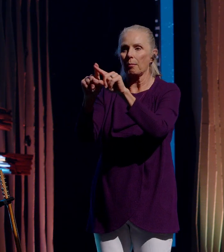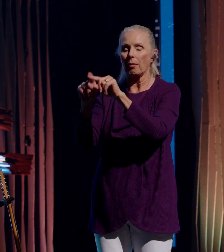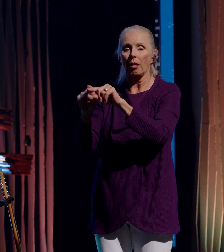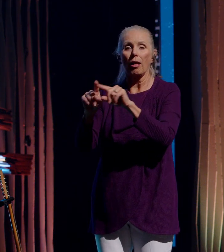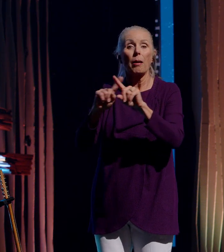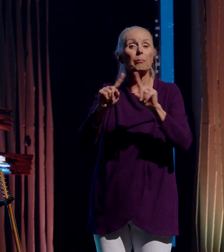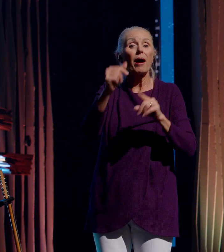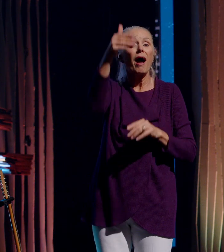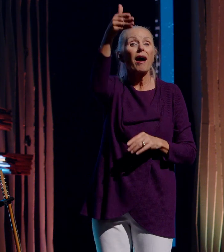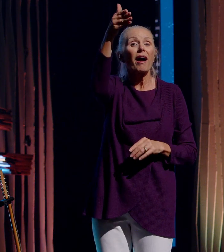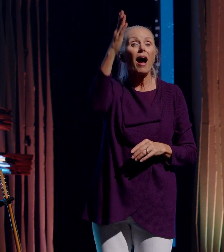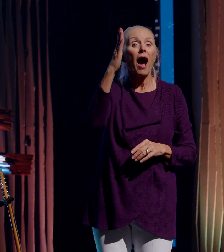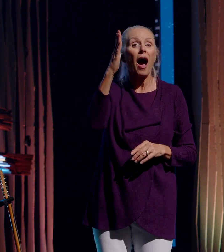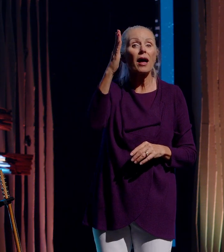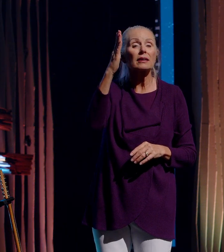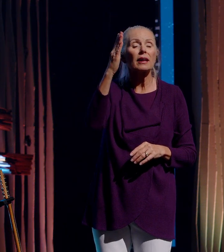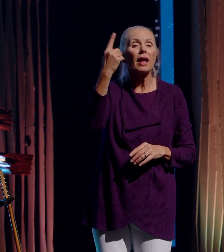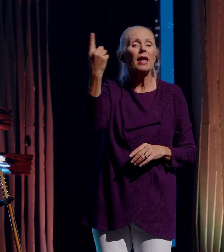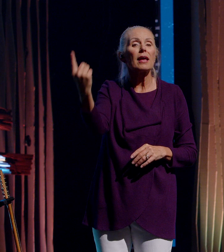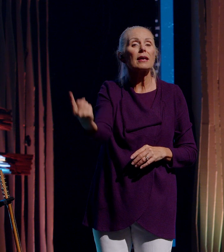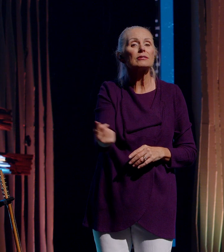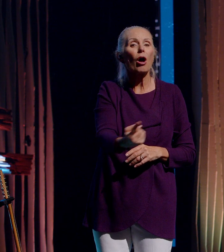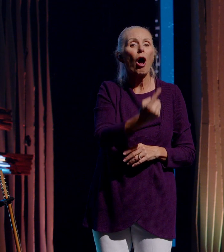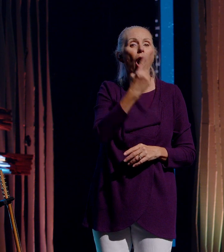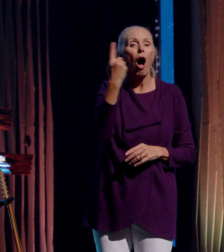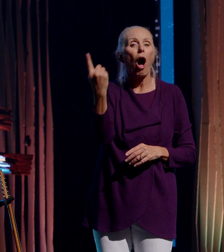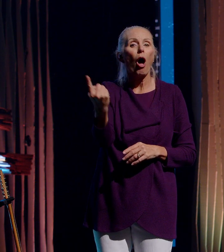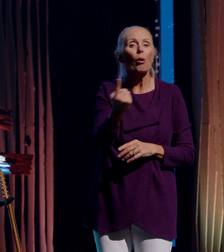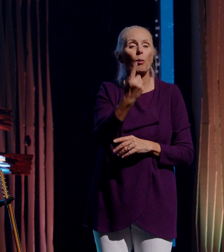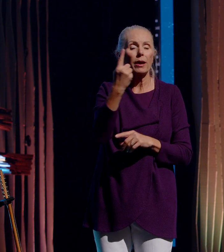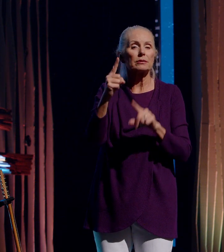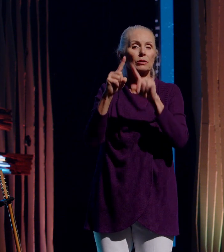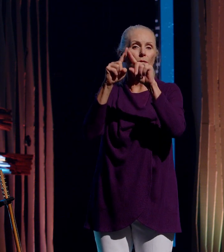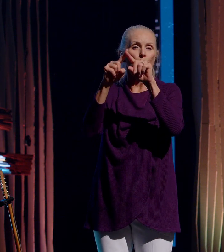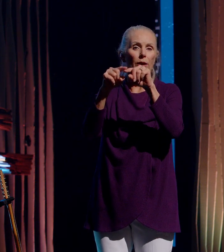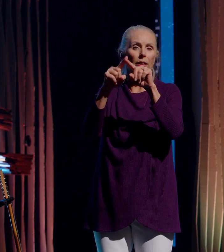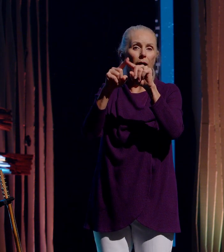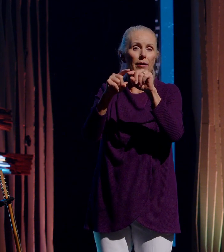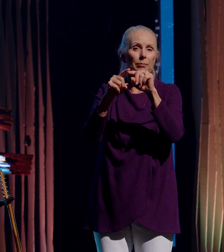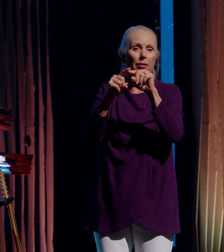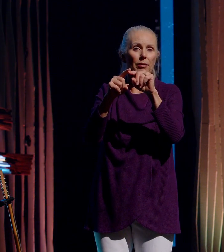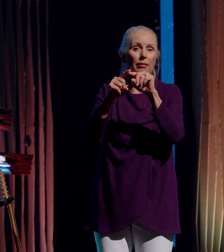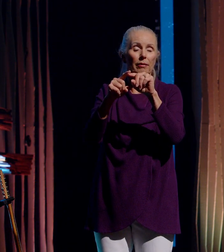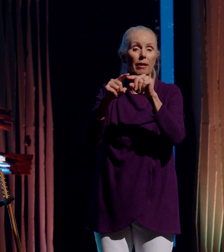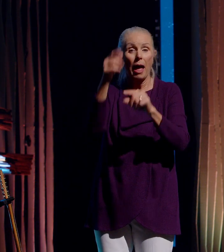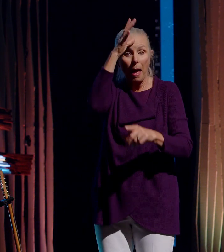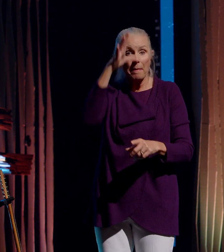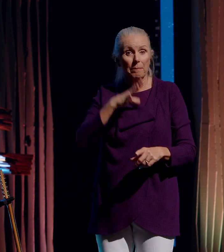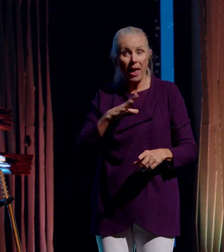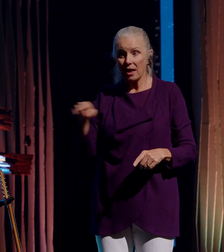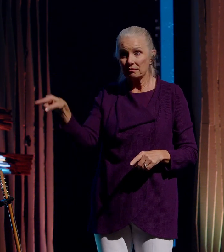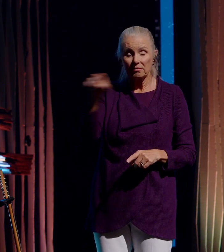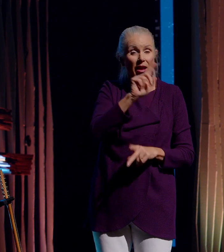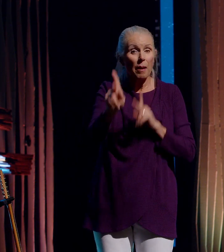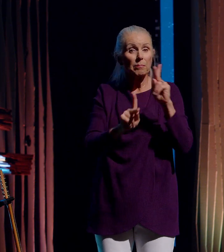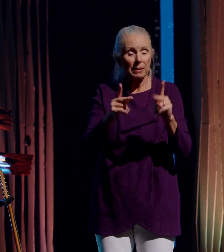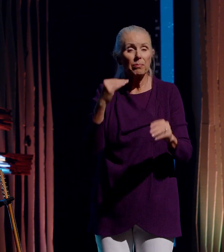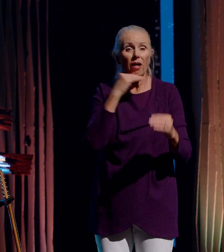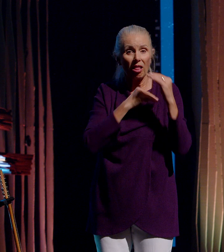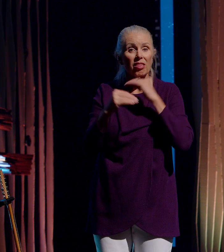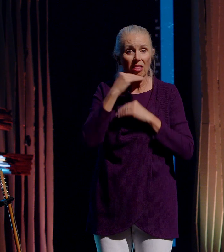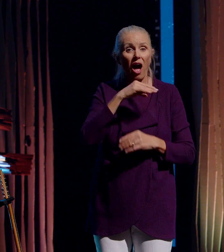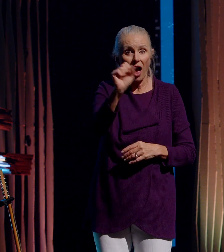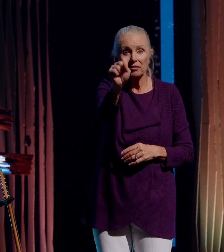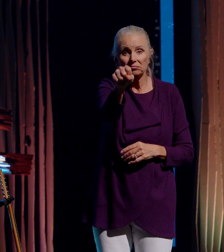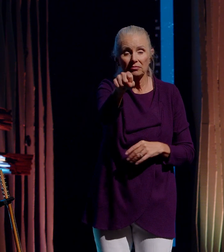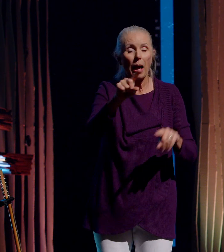not. Men may lie, but God only tells the truth. You see, in the midst of a terrible situation, he